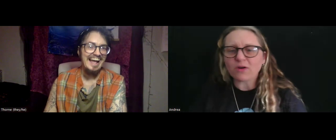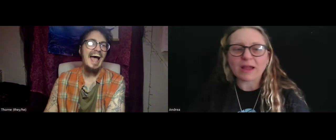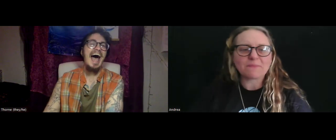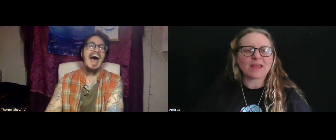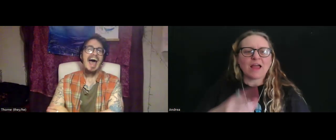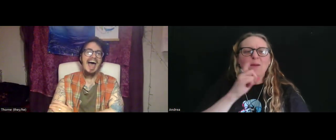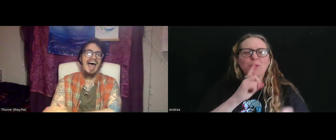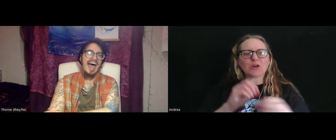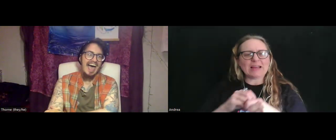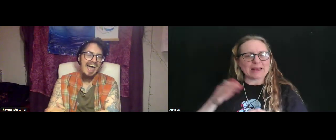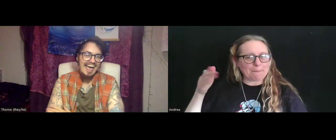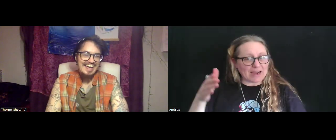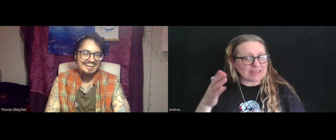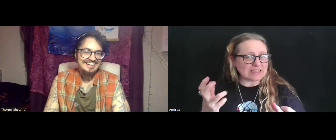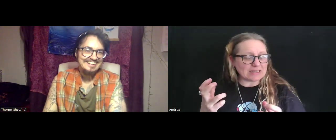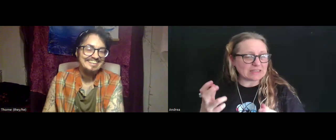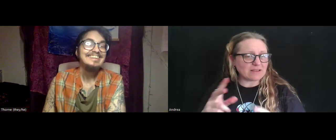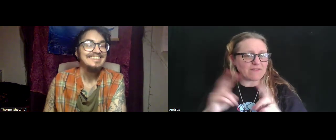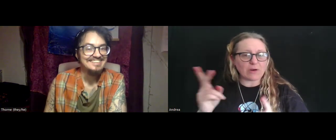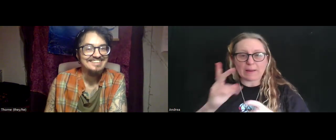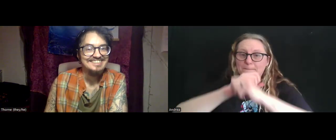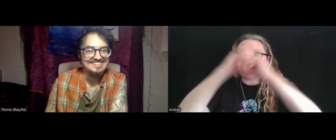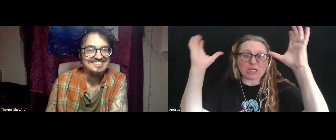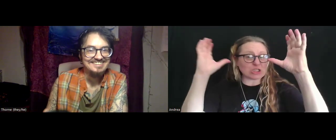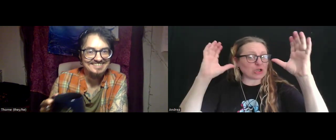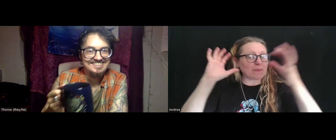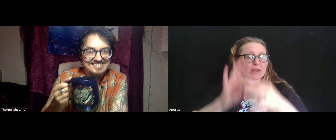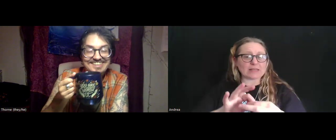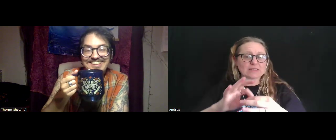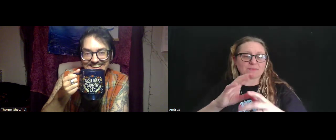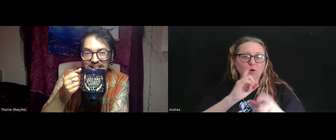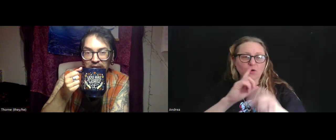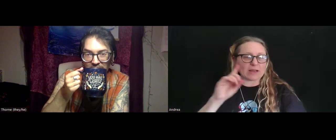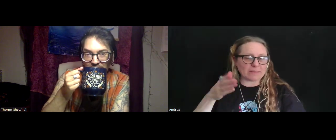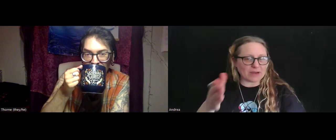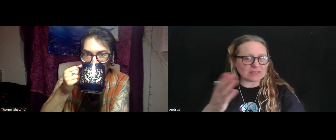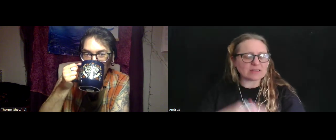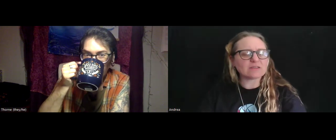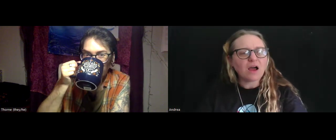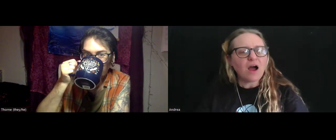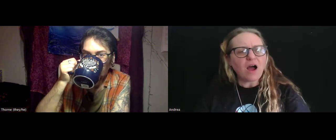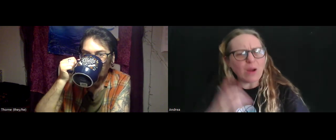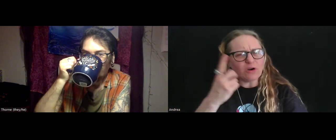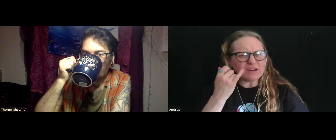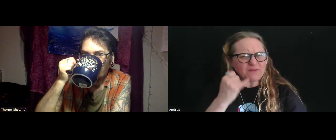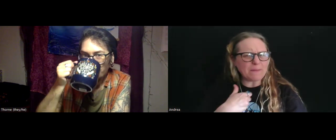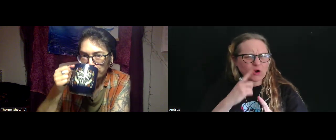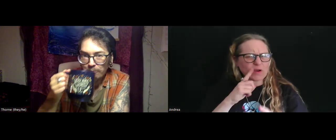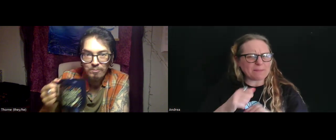Okay, Mercury in Pisces, the very picture-based Mercury in Pisces. I wonder if Mercury in